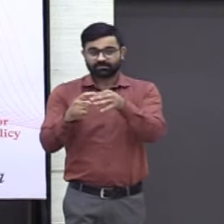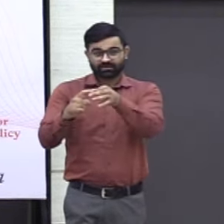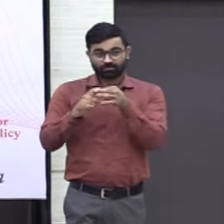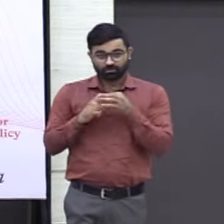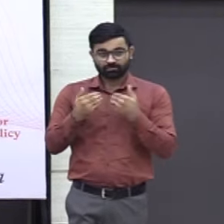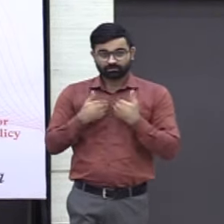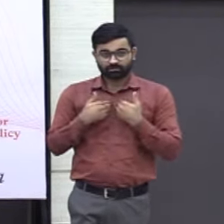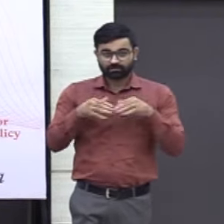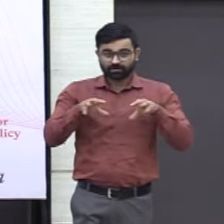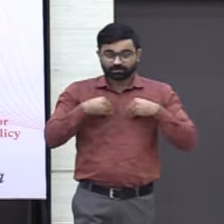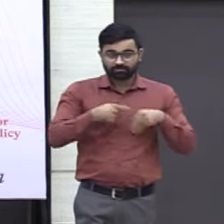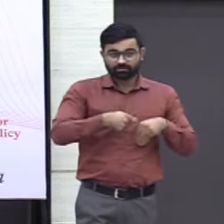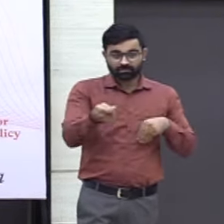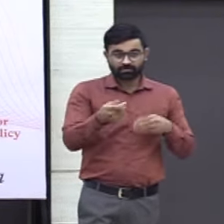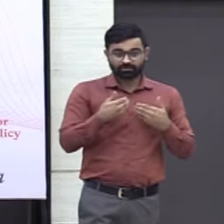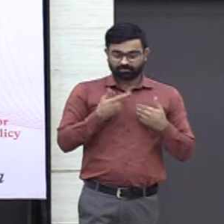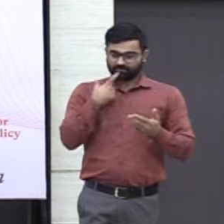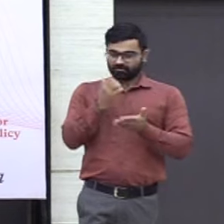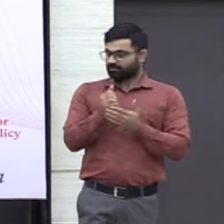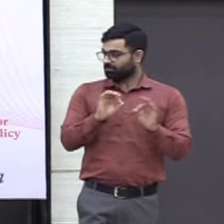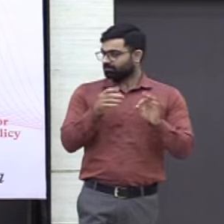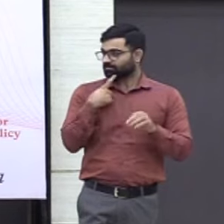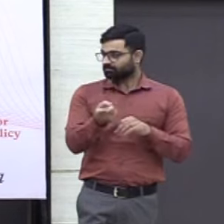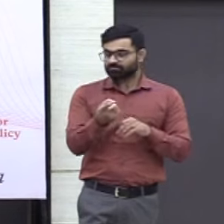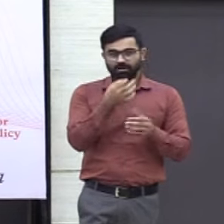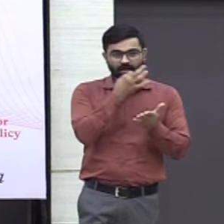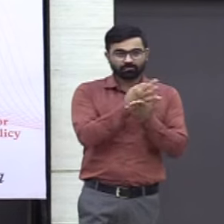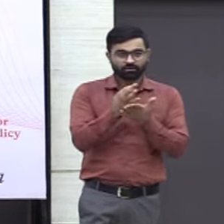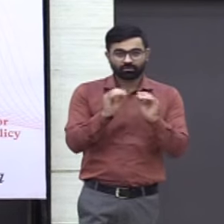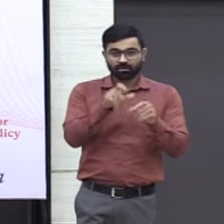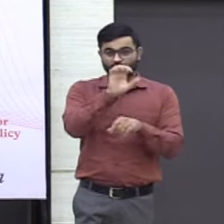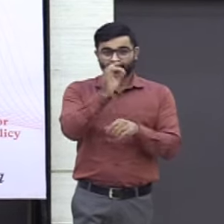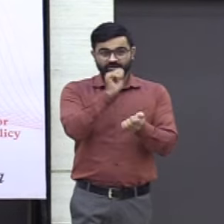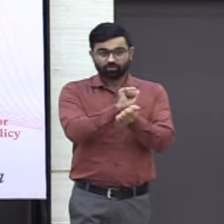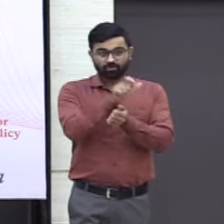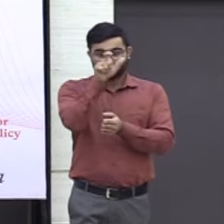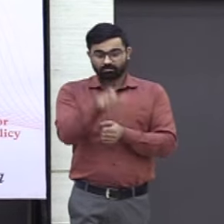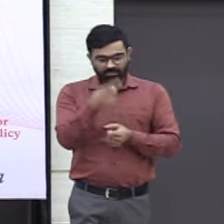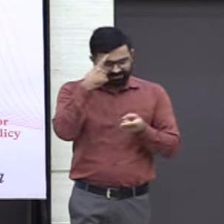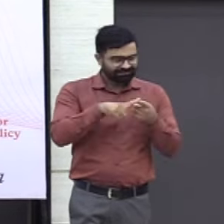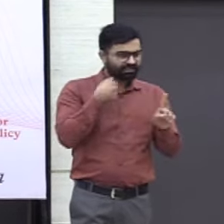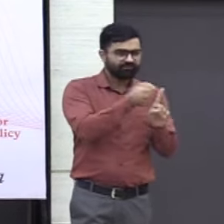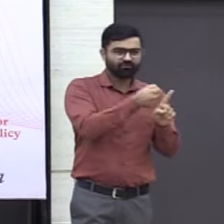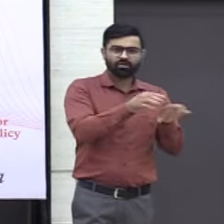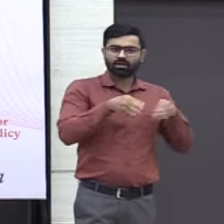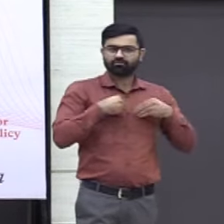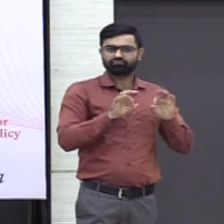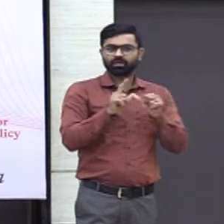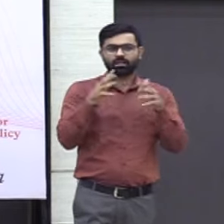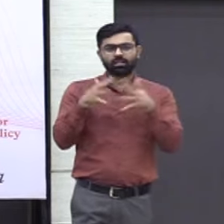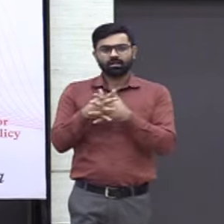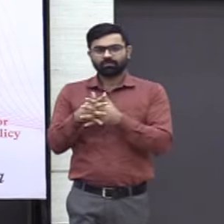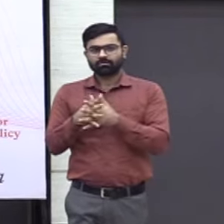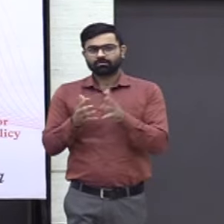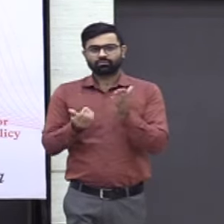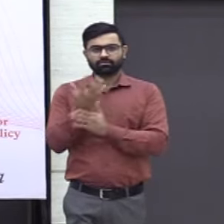to accept the crime which I have not committed? No, that's not permissible. You know, police officers, that a confession is not admissible in law. So that's not